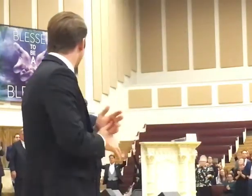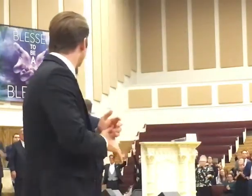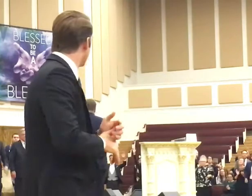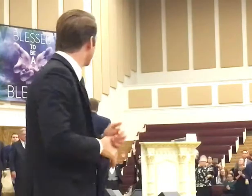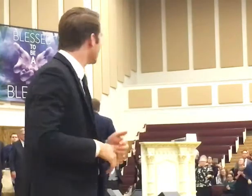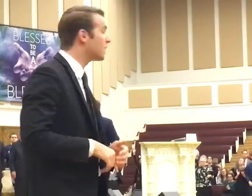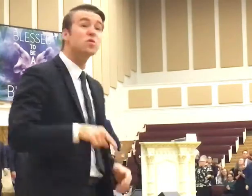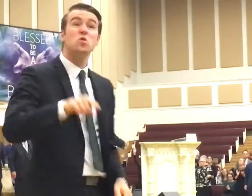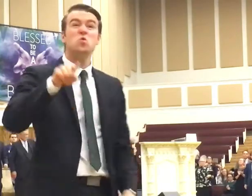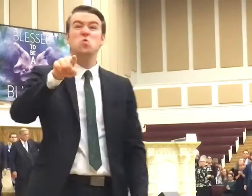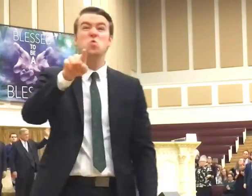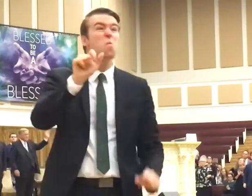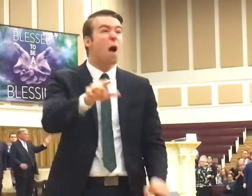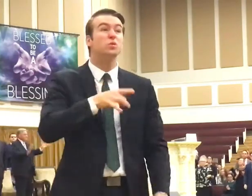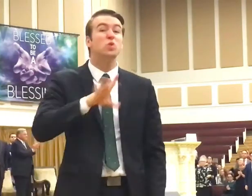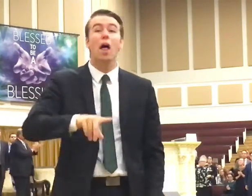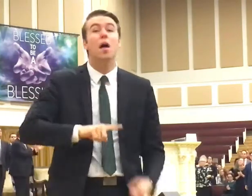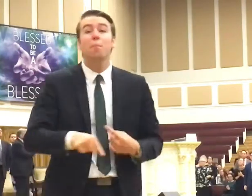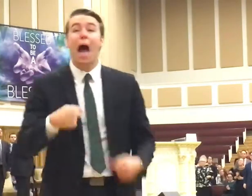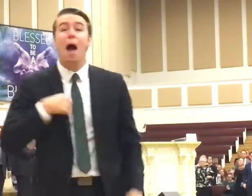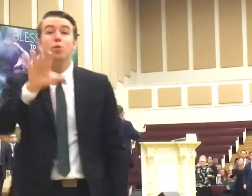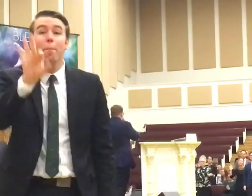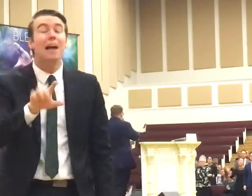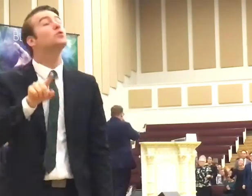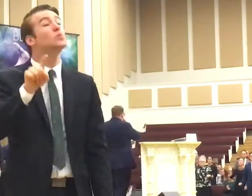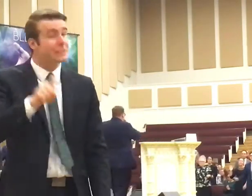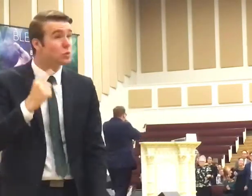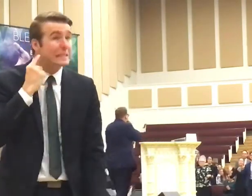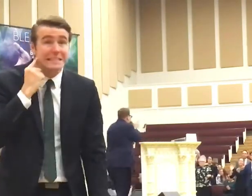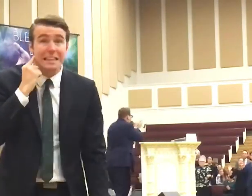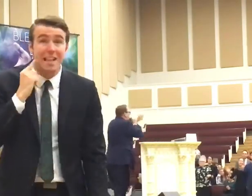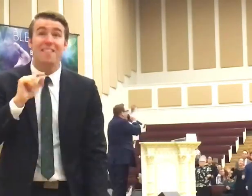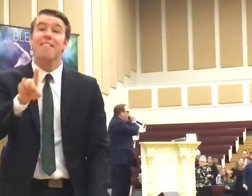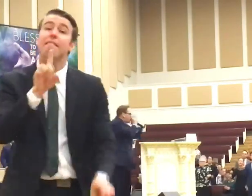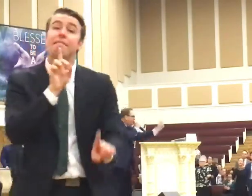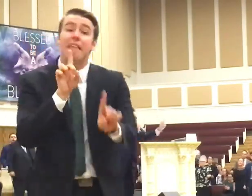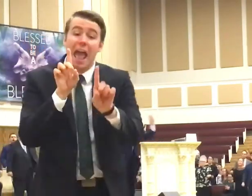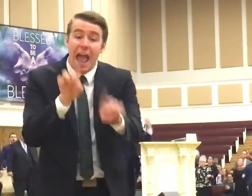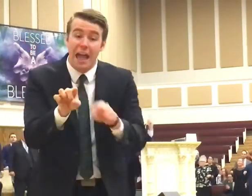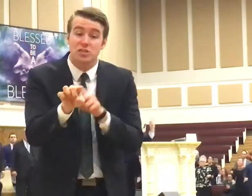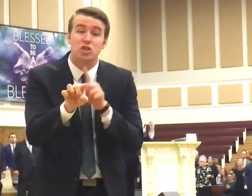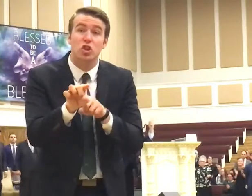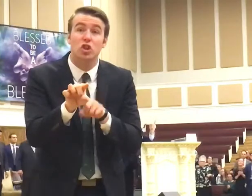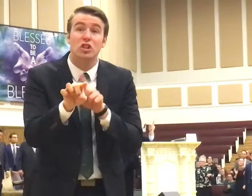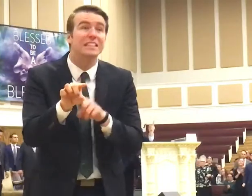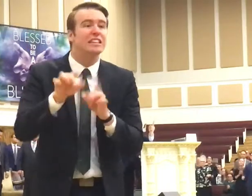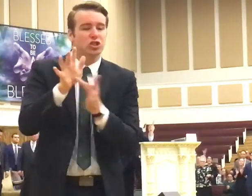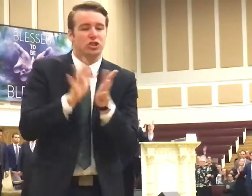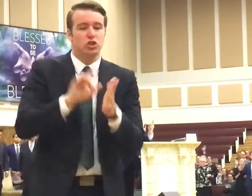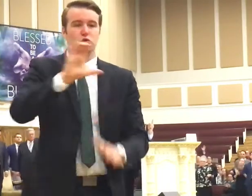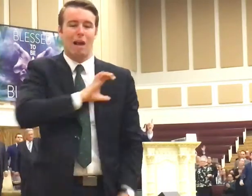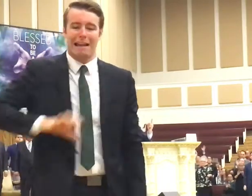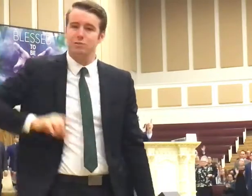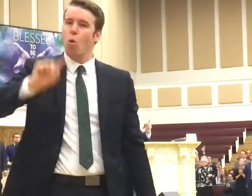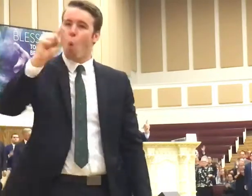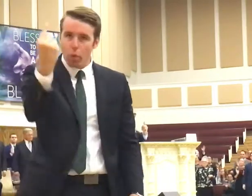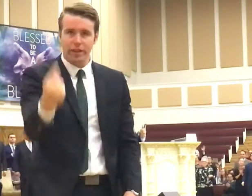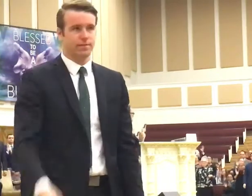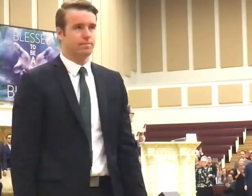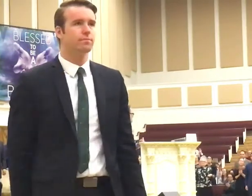You may not like that, but I'm your pastor, and you better hear it and understand the answer is only in Jesus Christ.